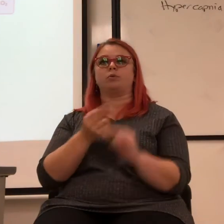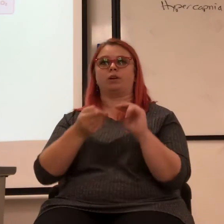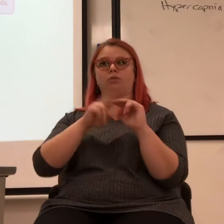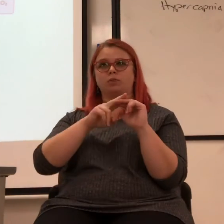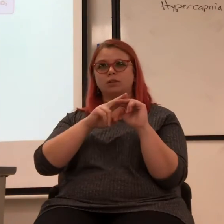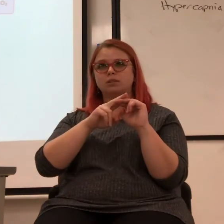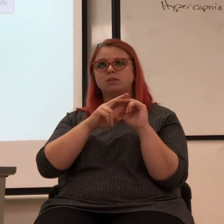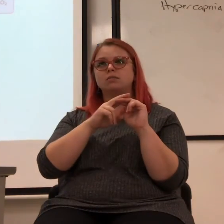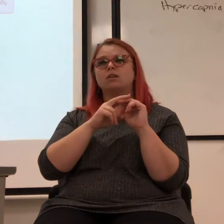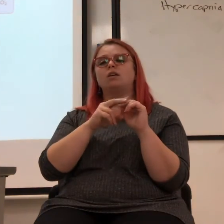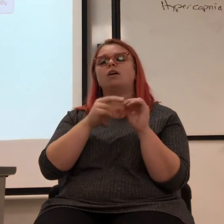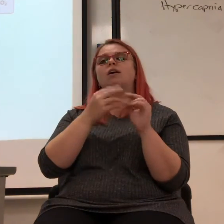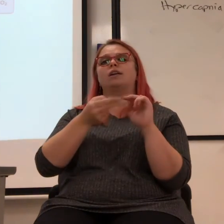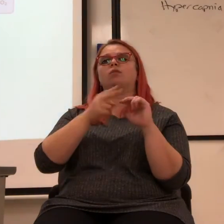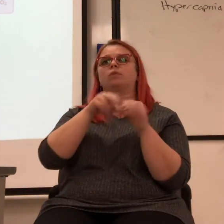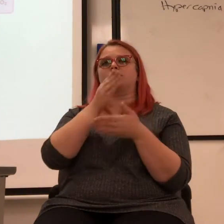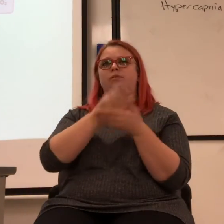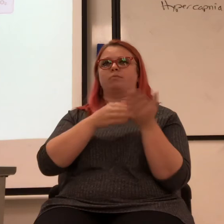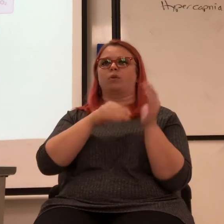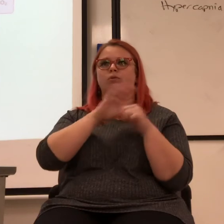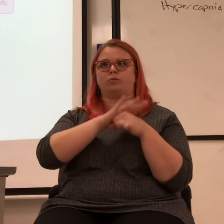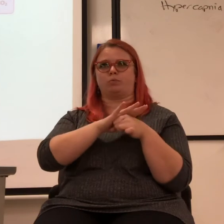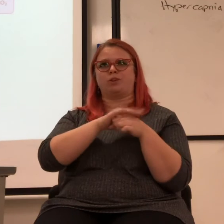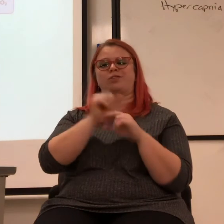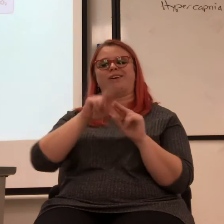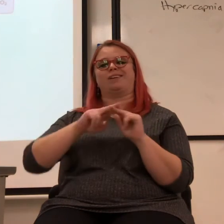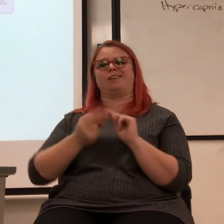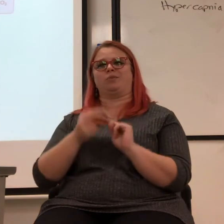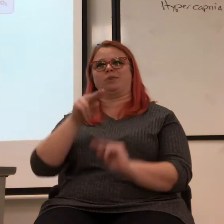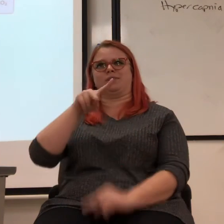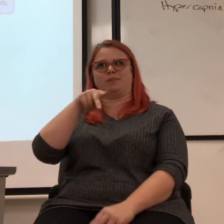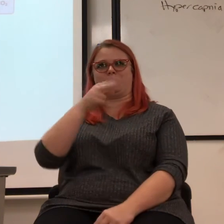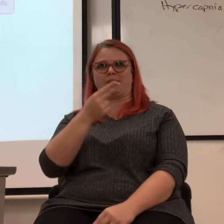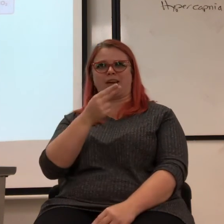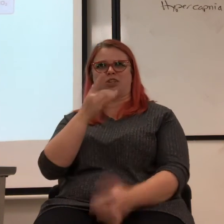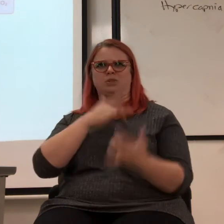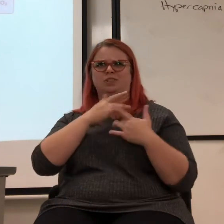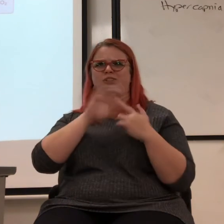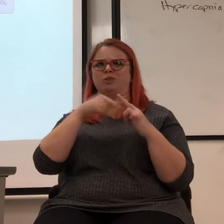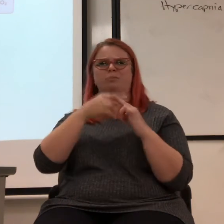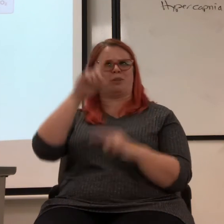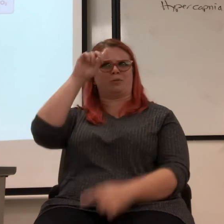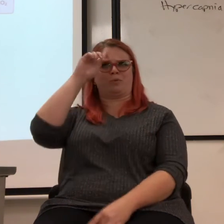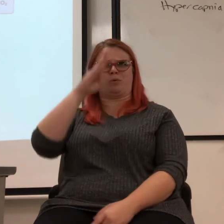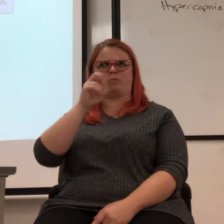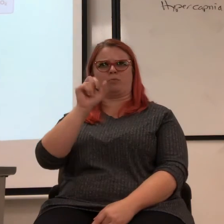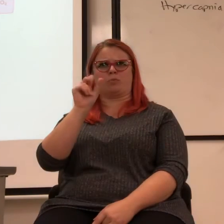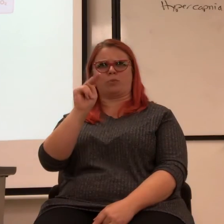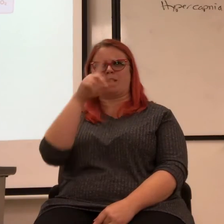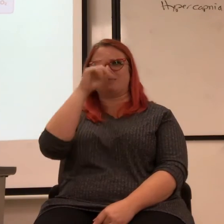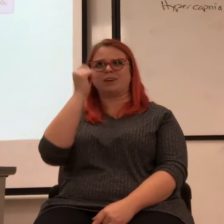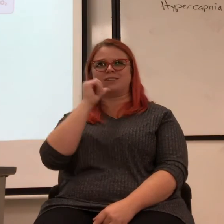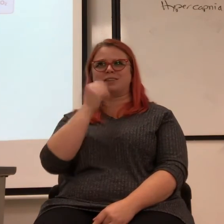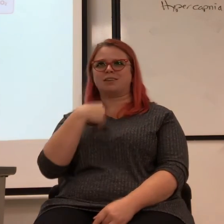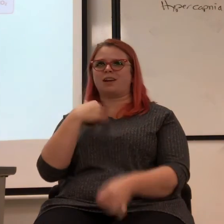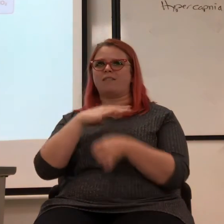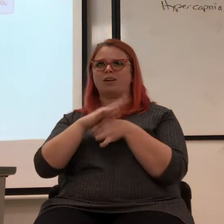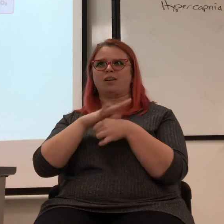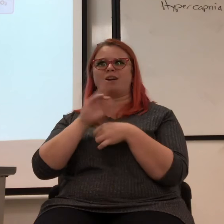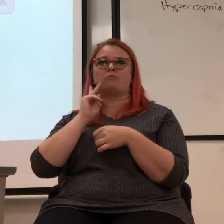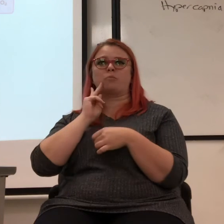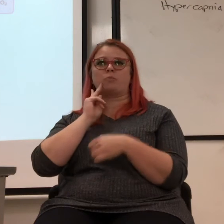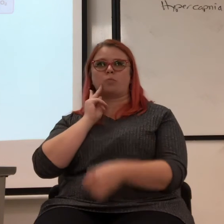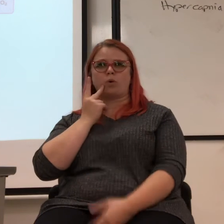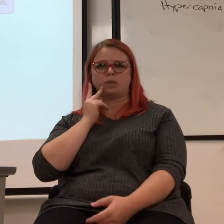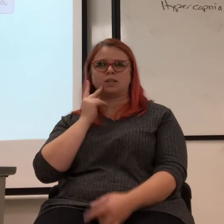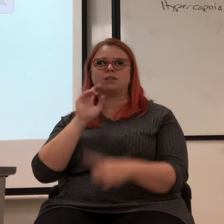CO2, it decreases the pH, and you worry about the brain. Because the brain doesn't have any proteins to buffer changes in pH, so that's